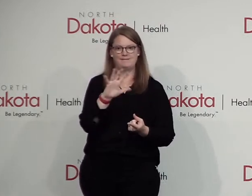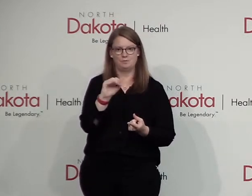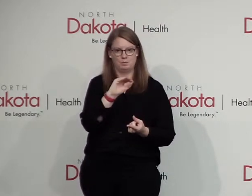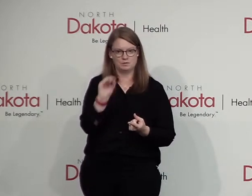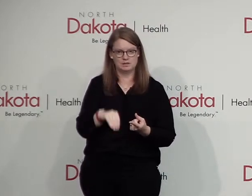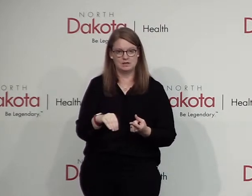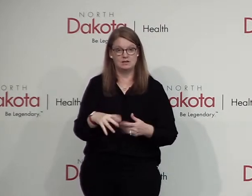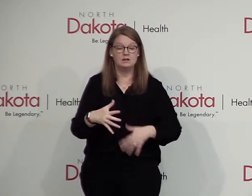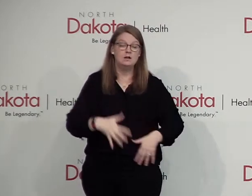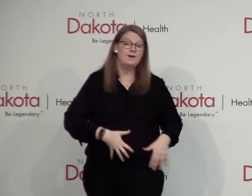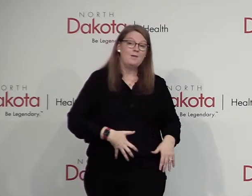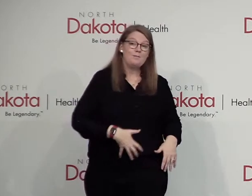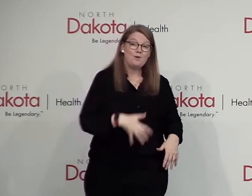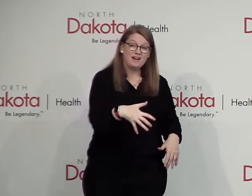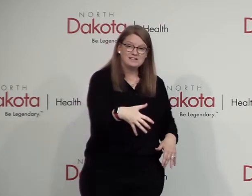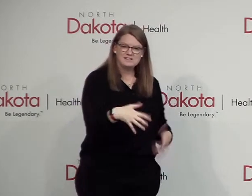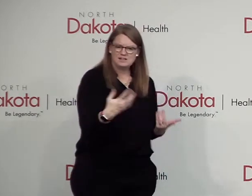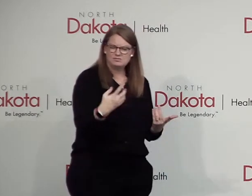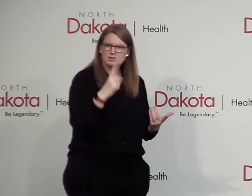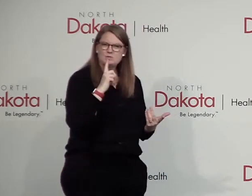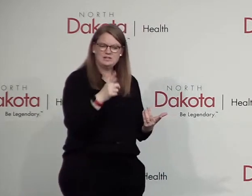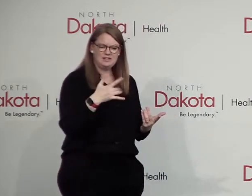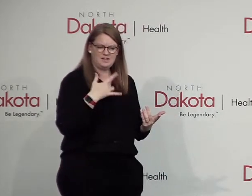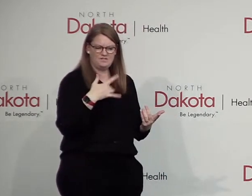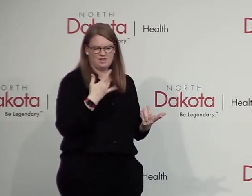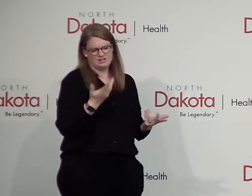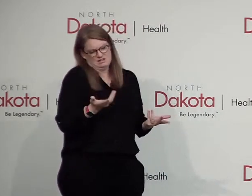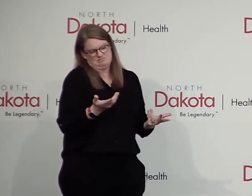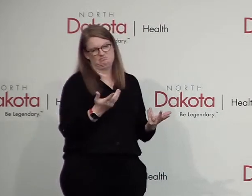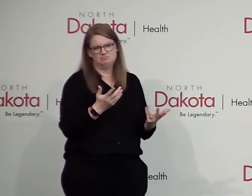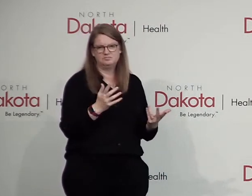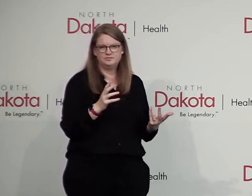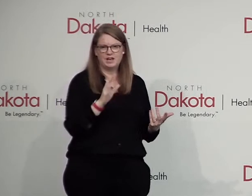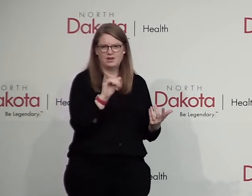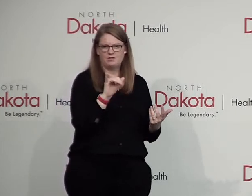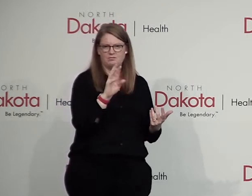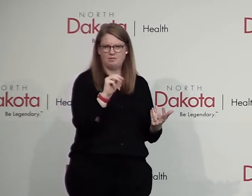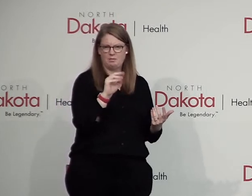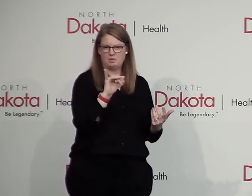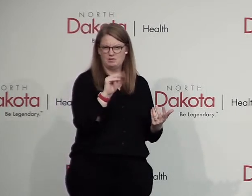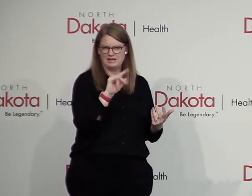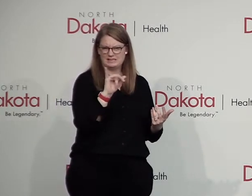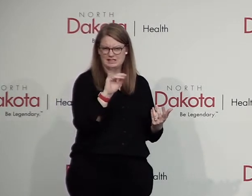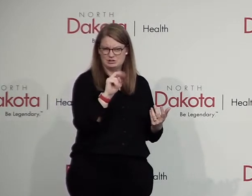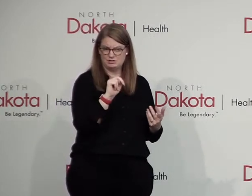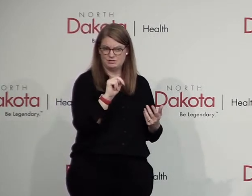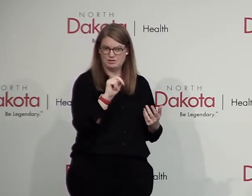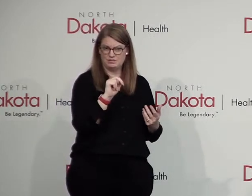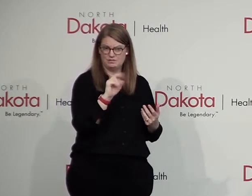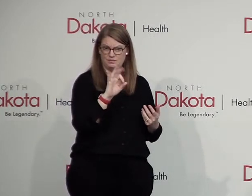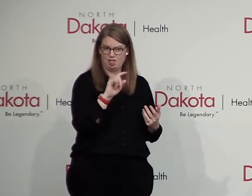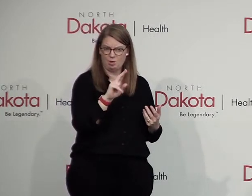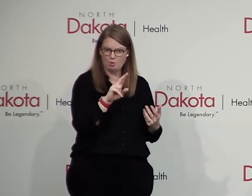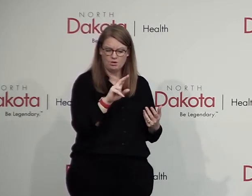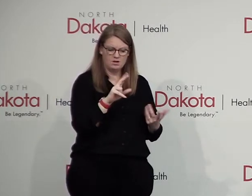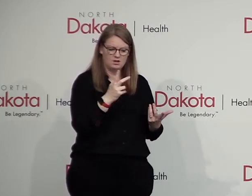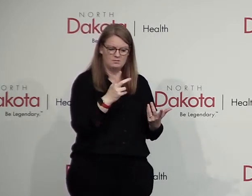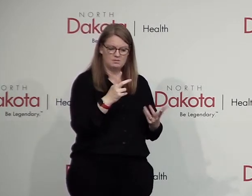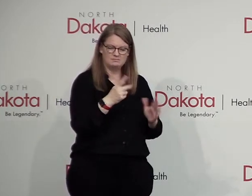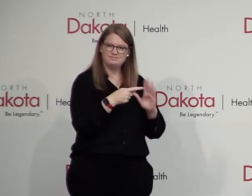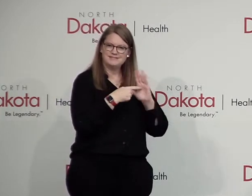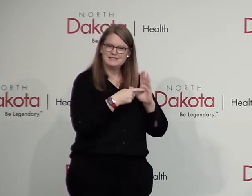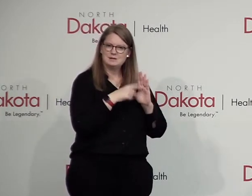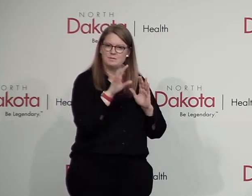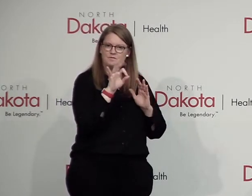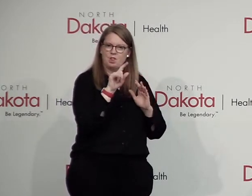Pregnancy, something we really don't think about a lot of times in the immunization for flu, can be reduced, or the symptoms